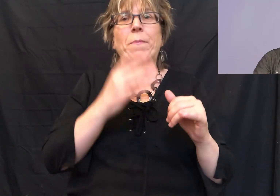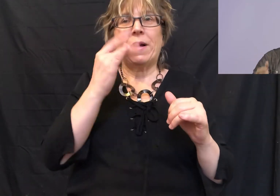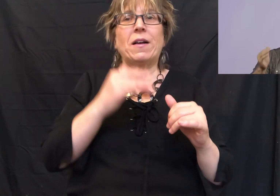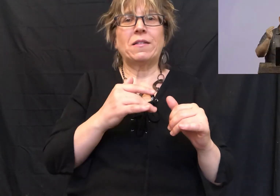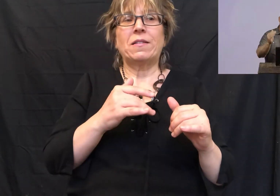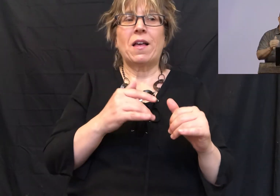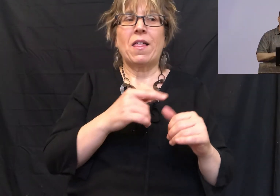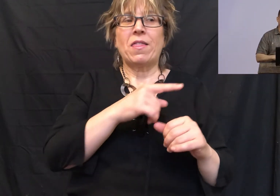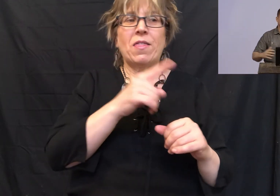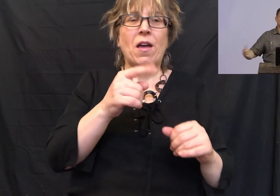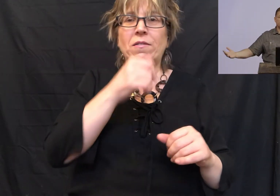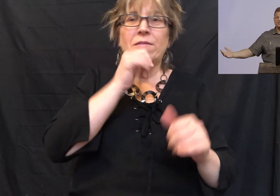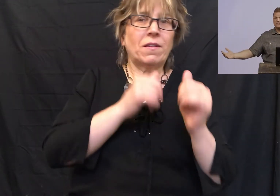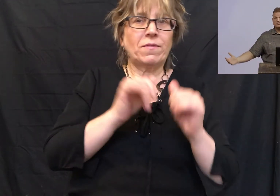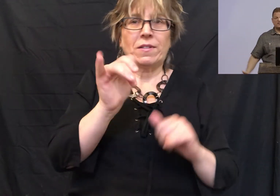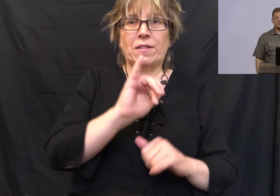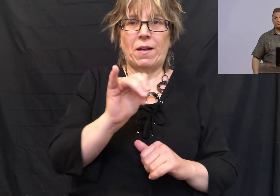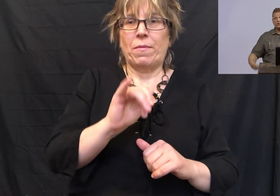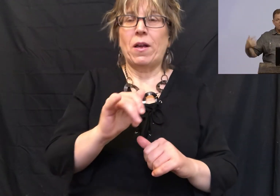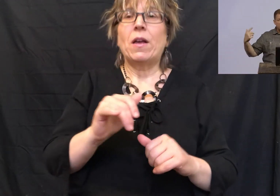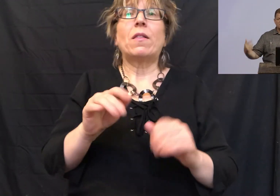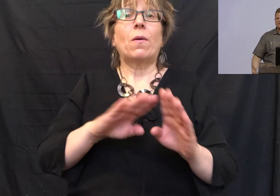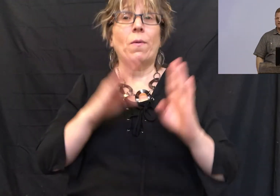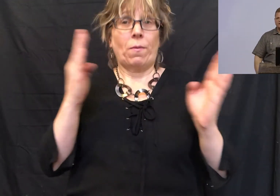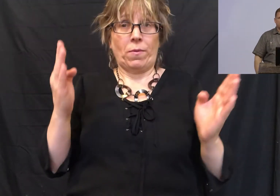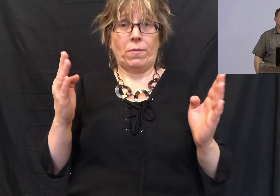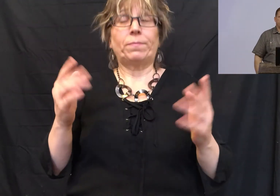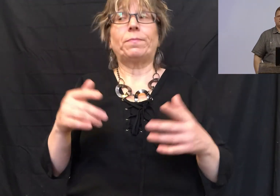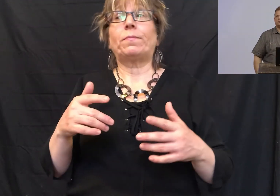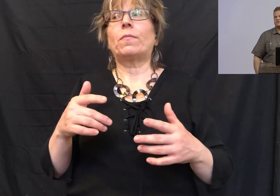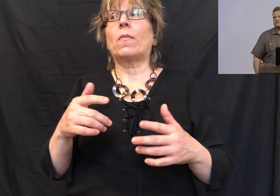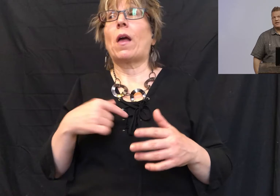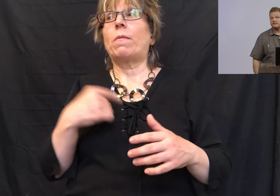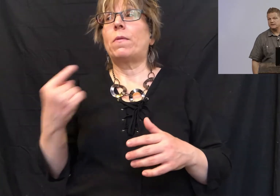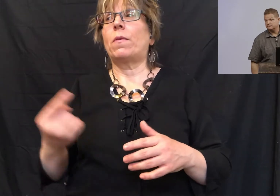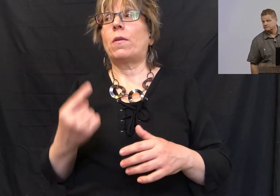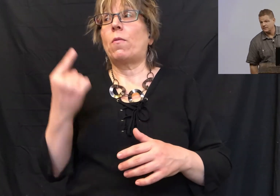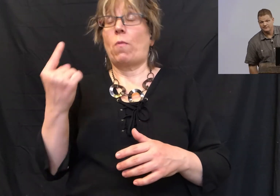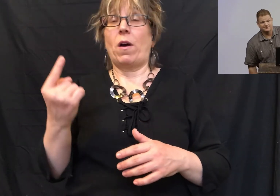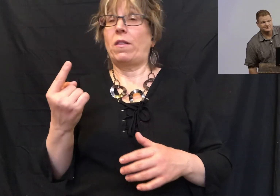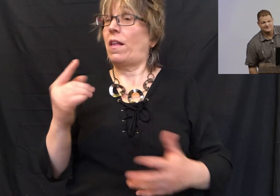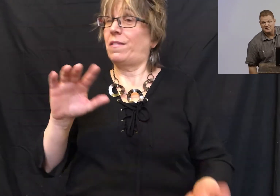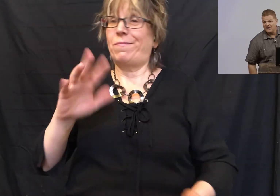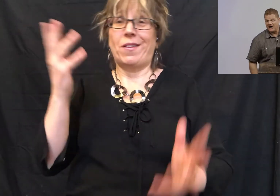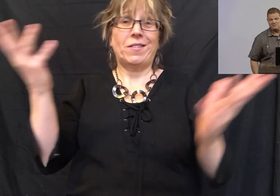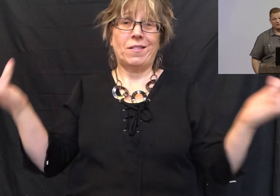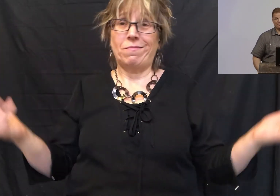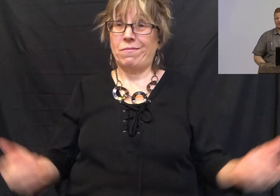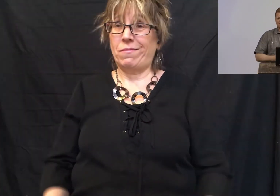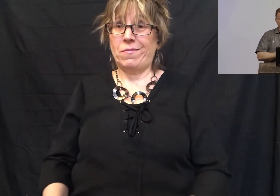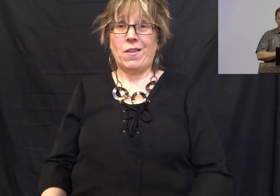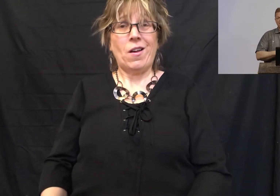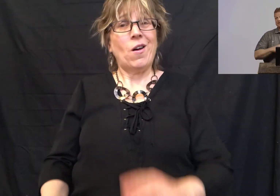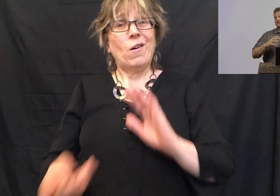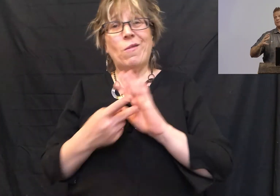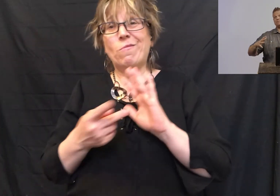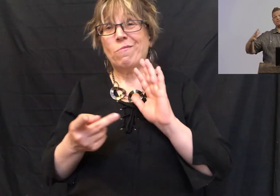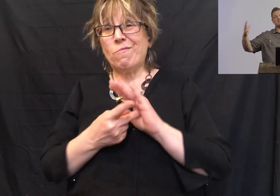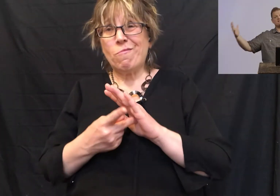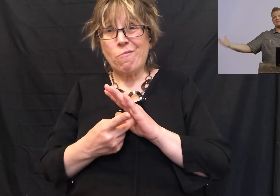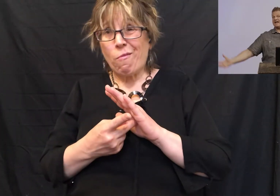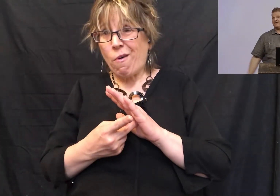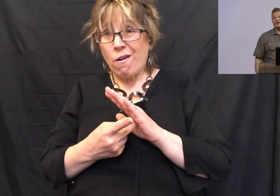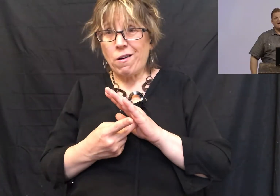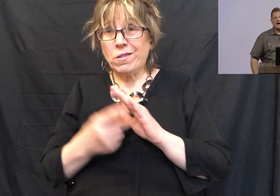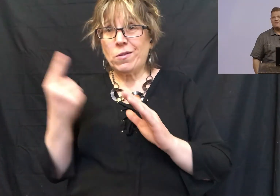until you open up and be honest. Otherwise, the enemy's just going to tell you, your own mind's going to tell you, I'm the only one that's jacked up. I'm the only one that doesn't have my